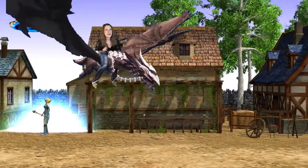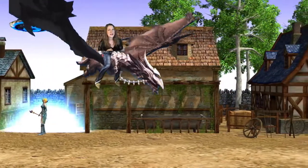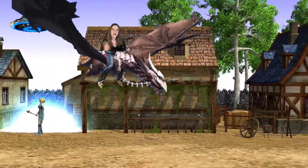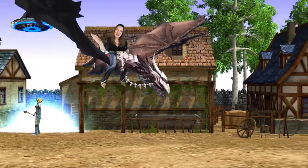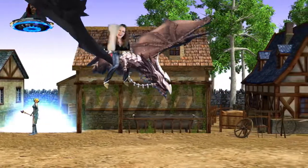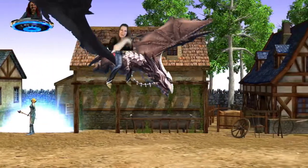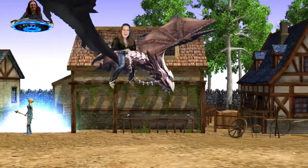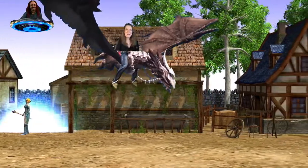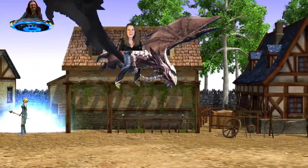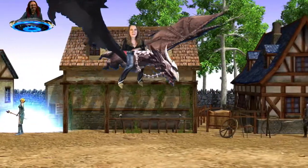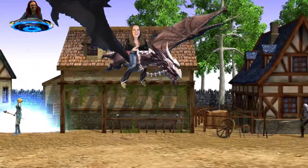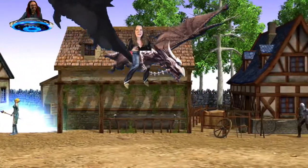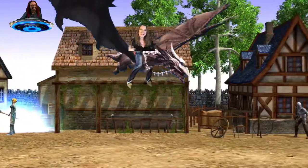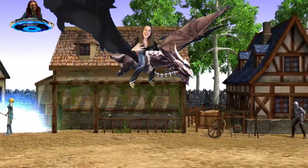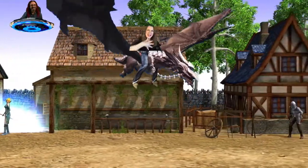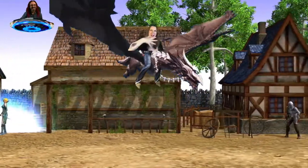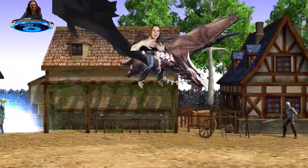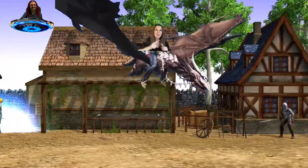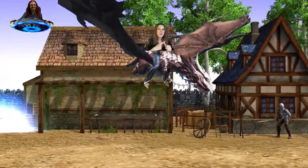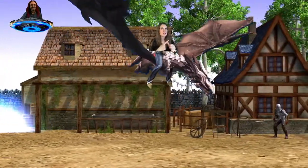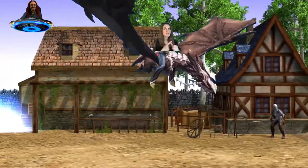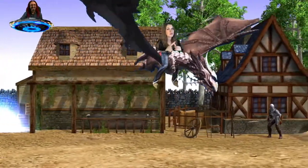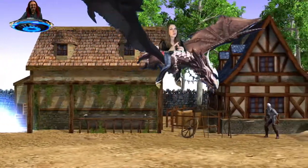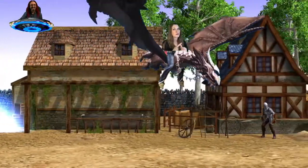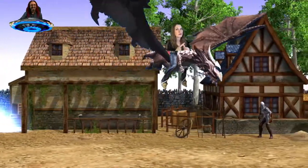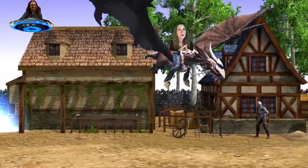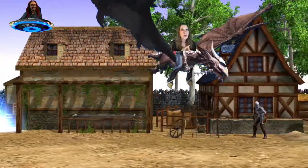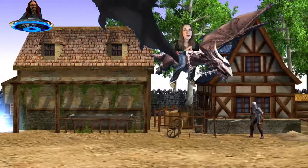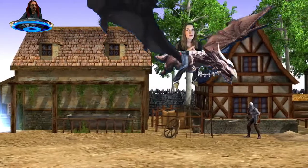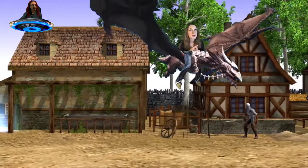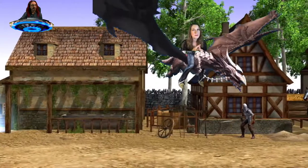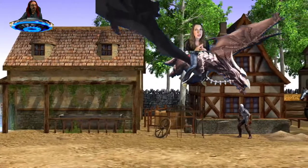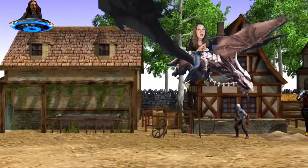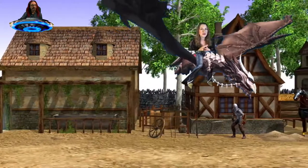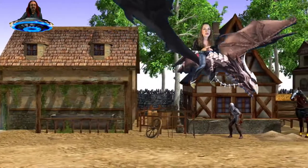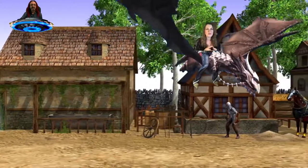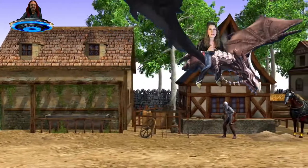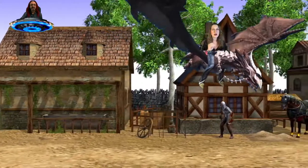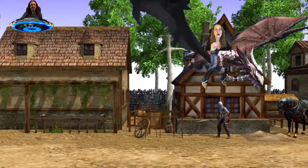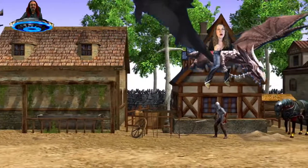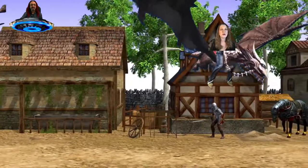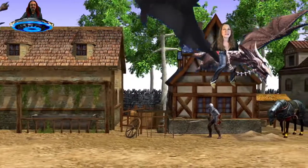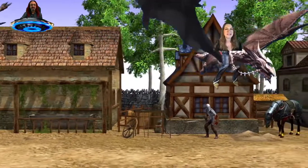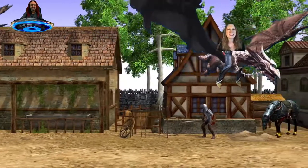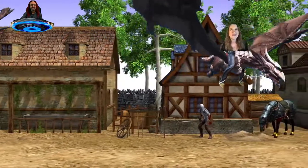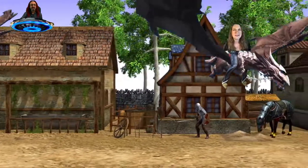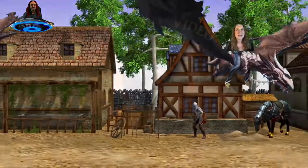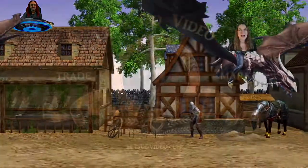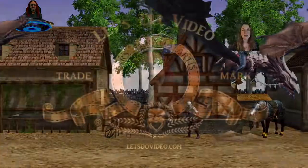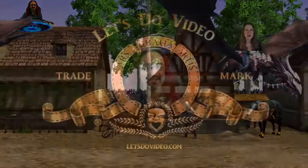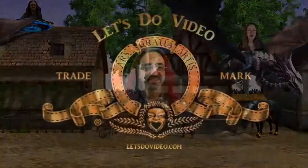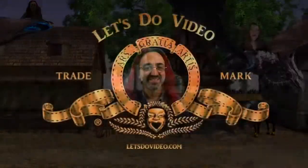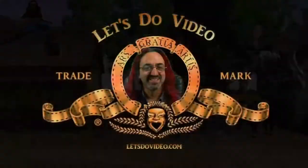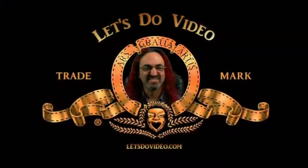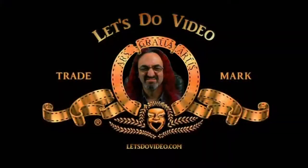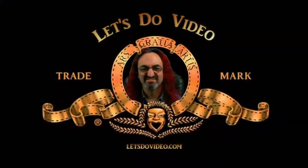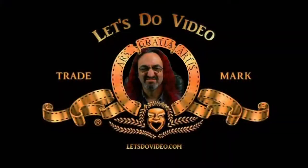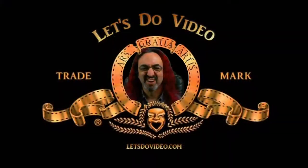Hilari. Come on and let's hang. But first, give a roaring welcome to my co-host, David